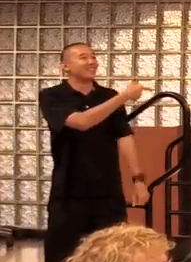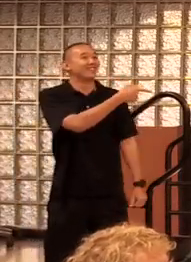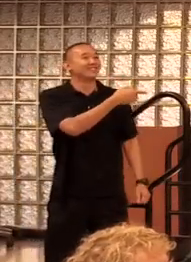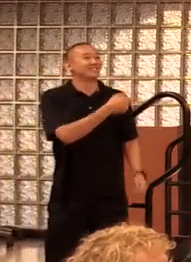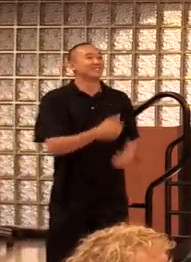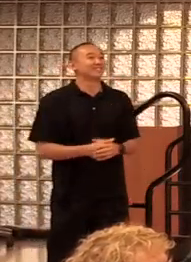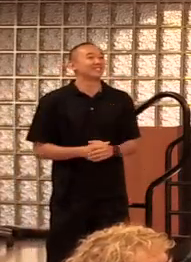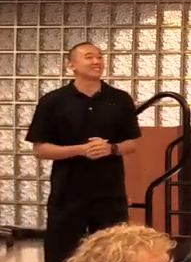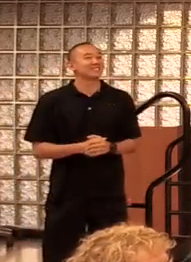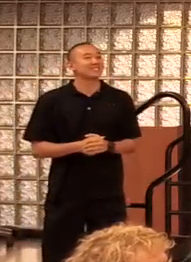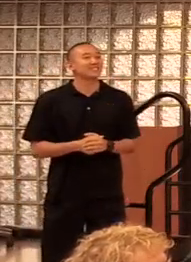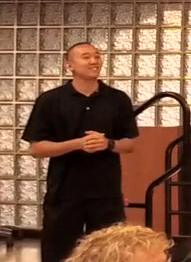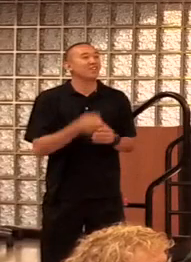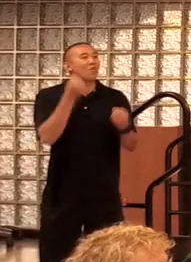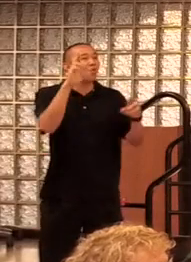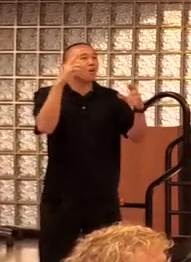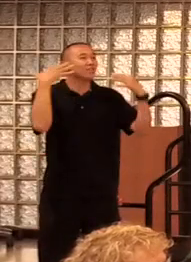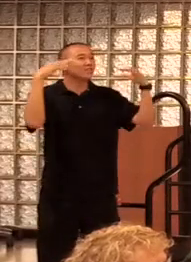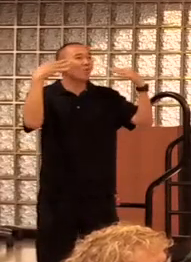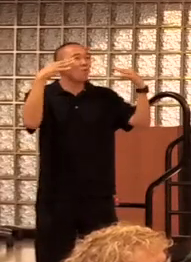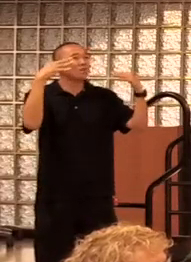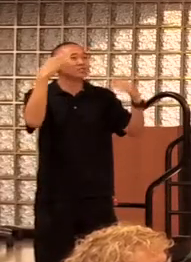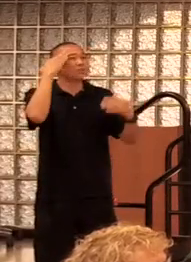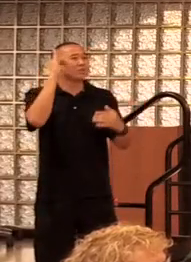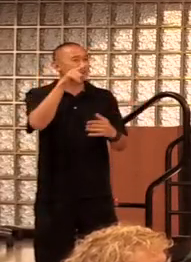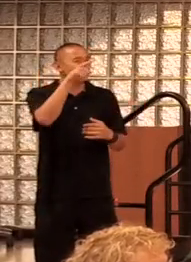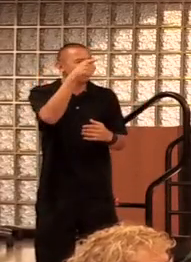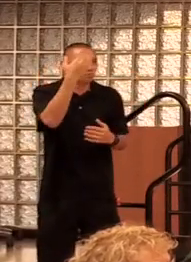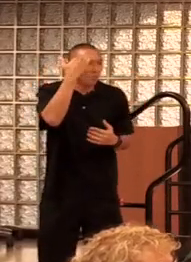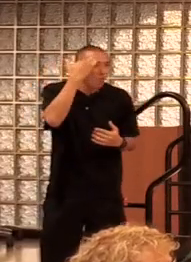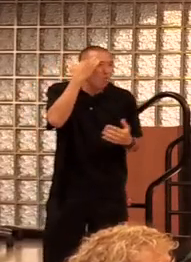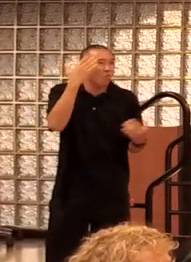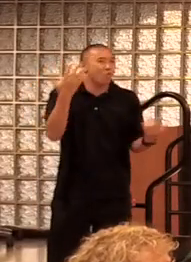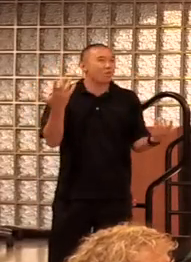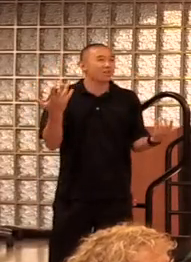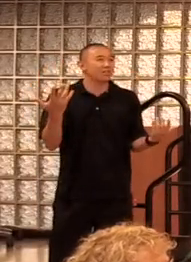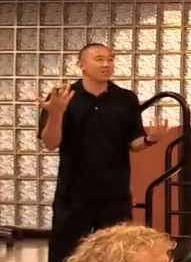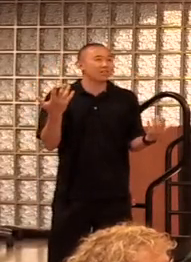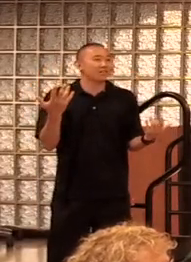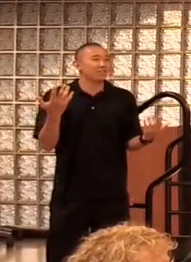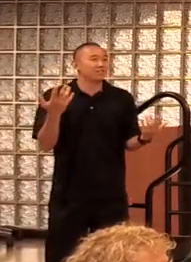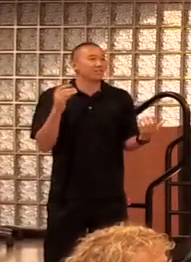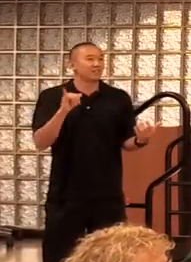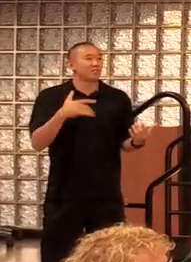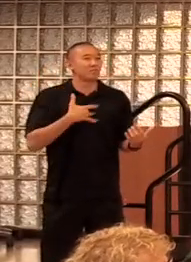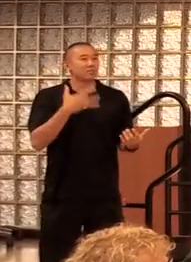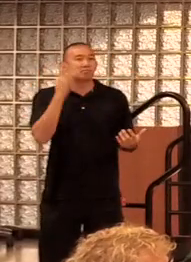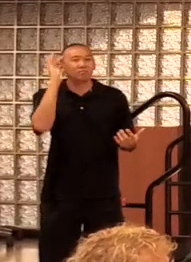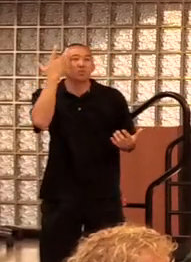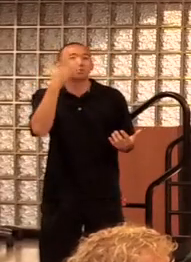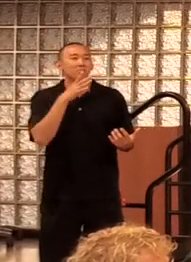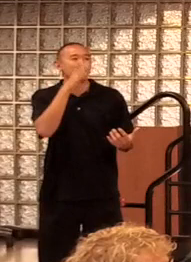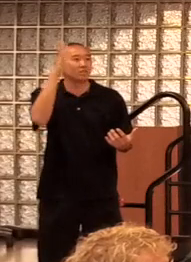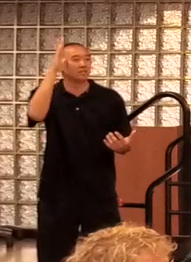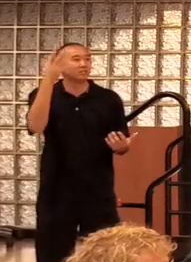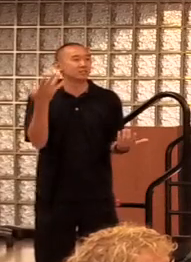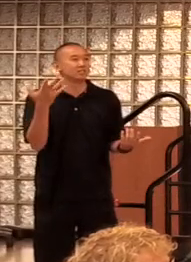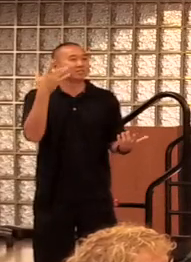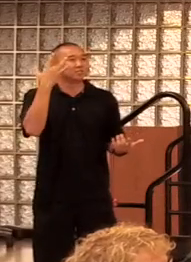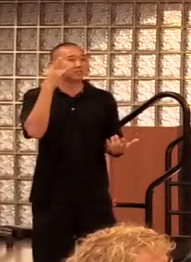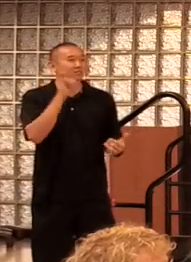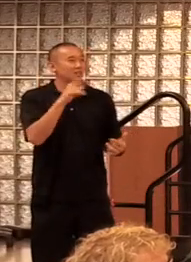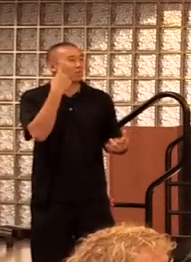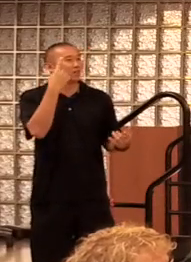Hold your noise. Or the noise that you know that is, oh, that's my mom, my parents